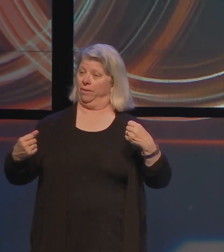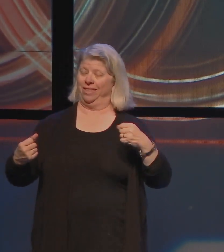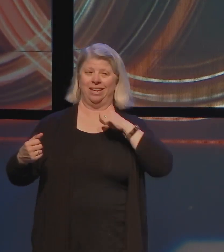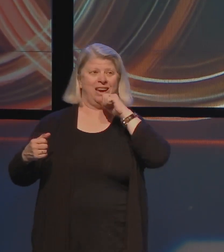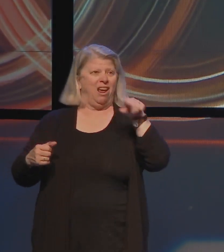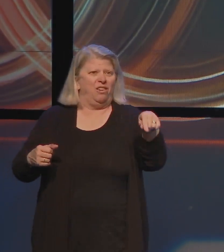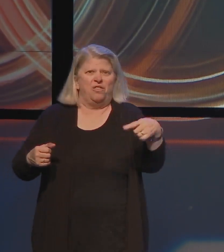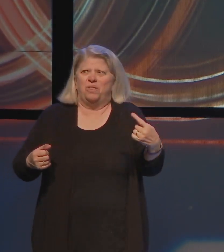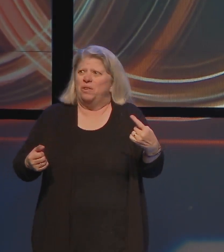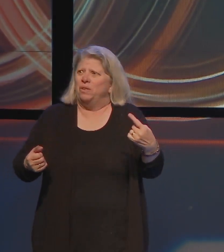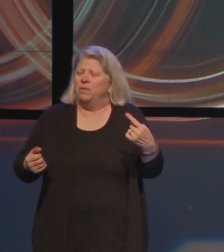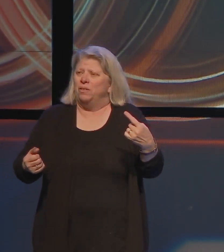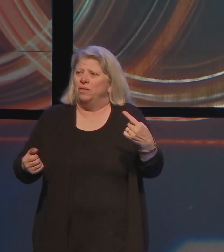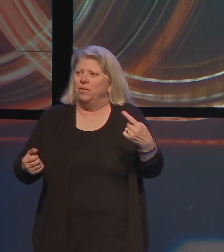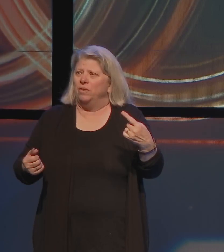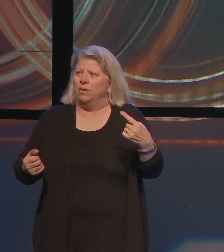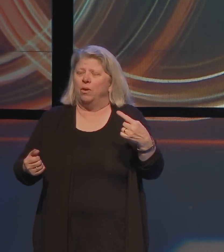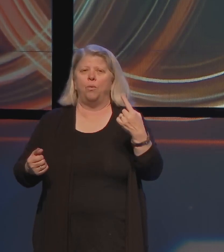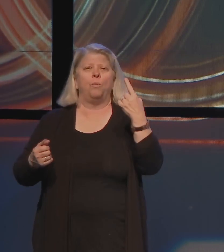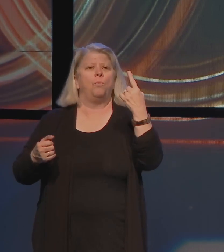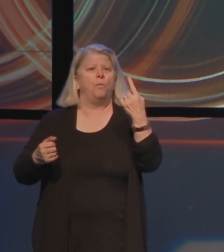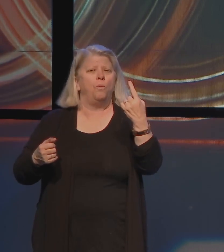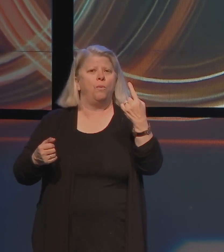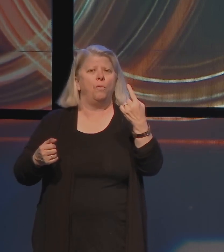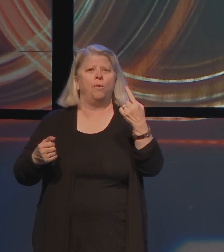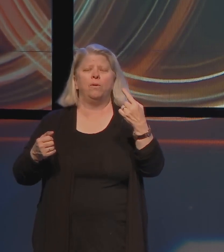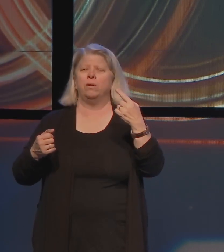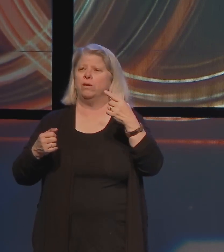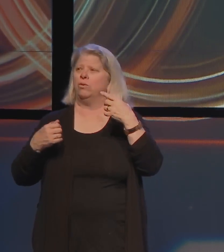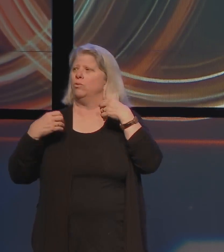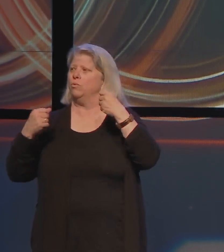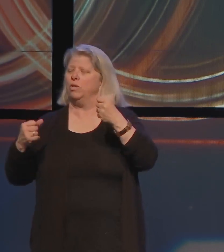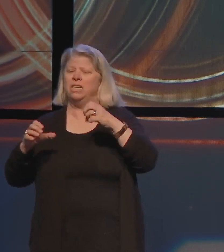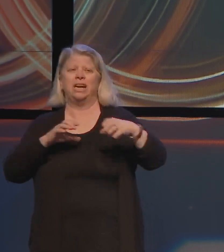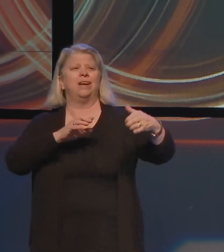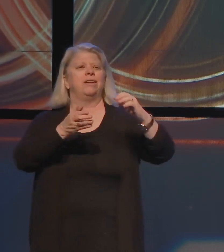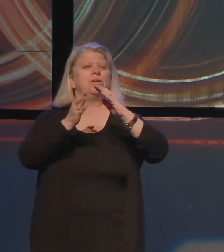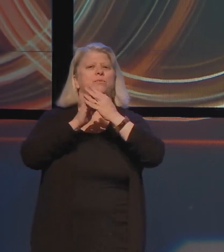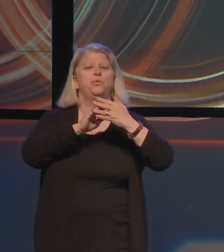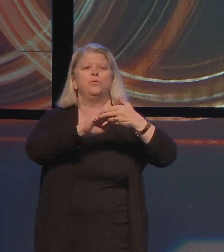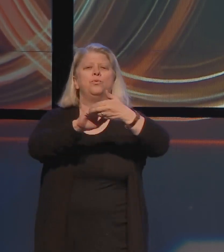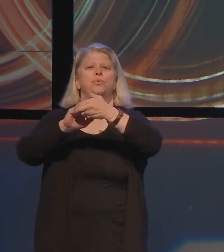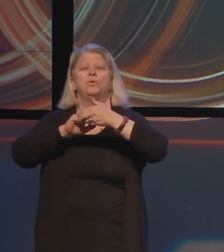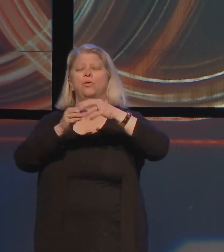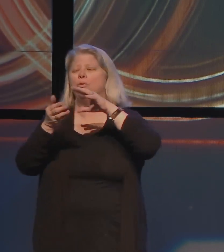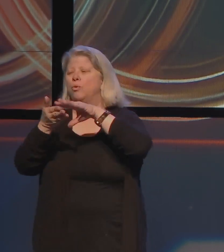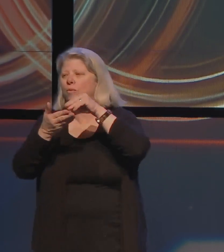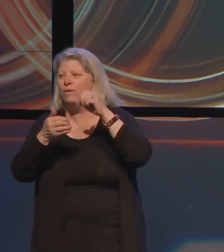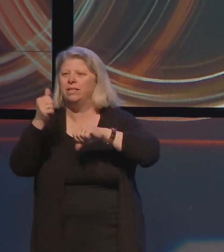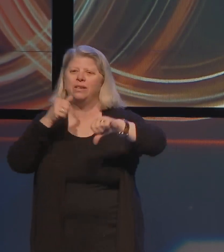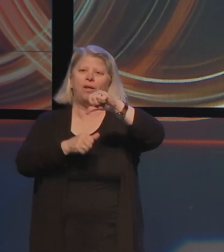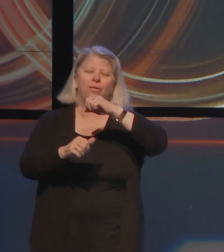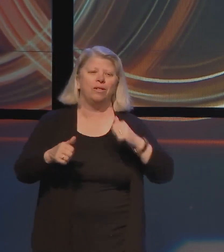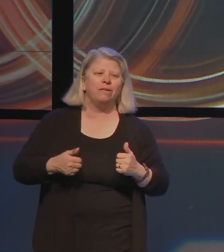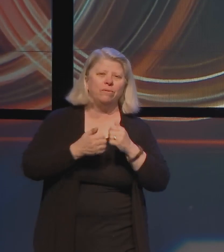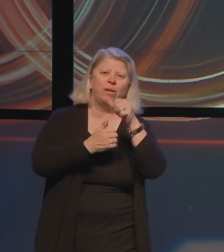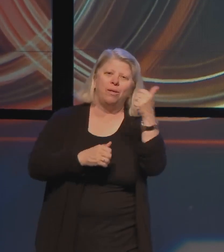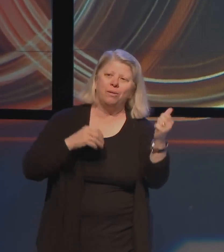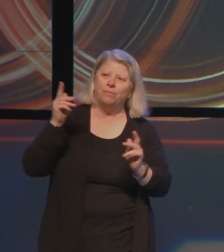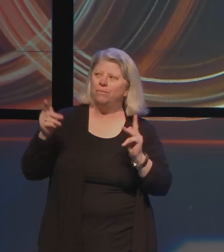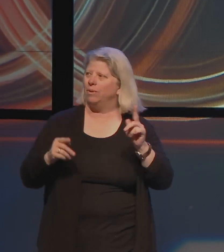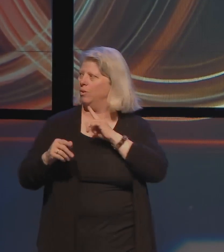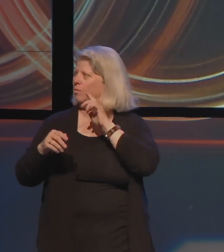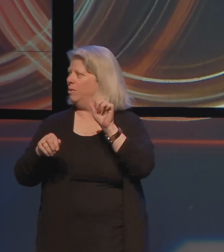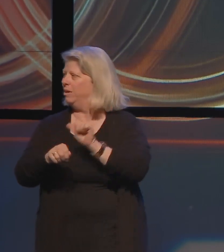not simply this one strand, but it's done in community. We learn from others. We live with others. And